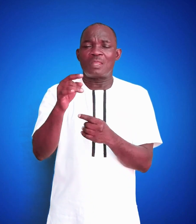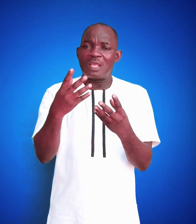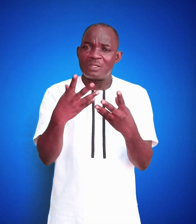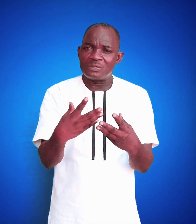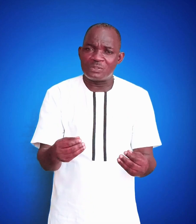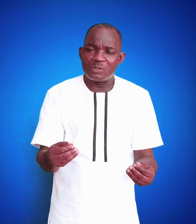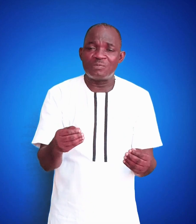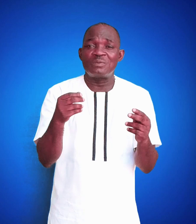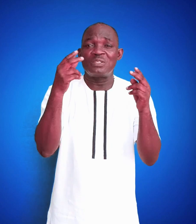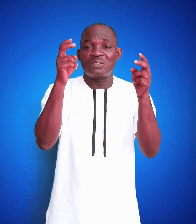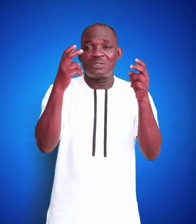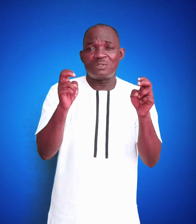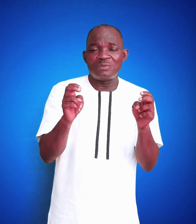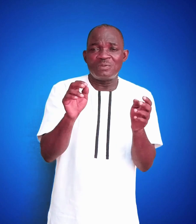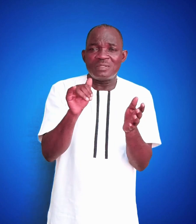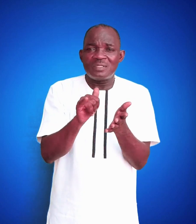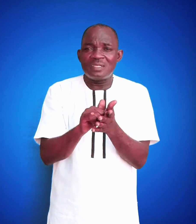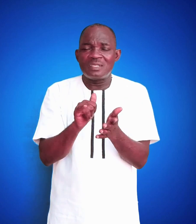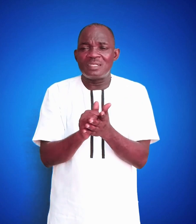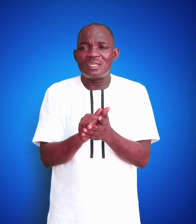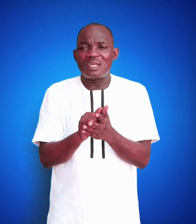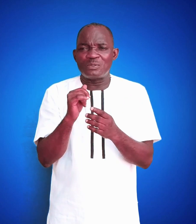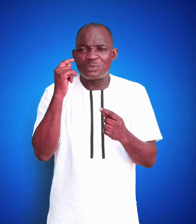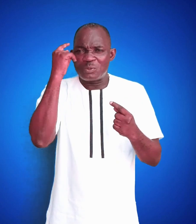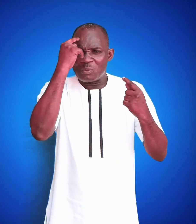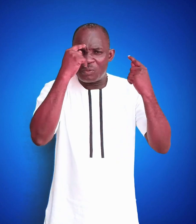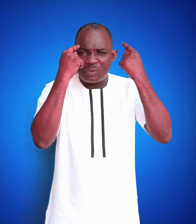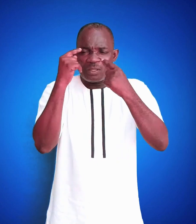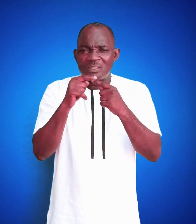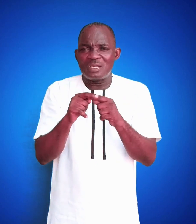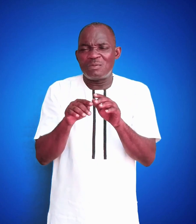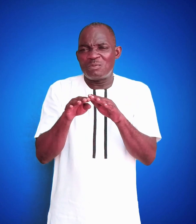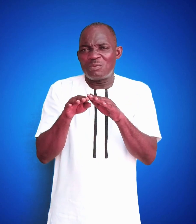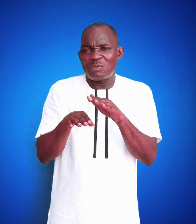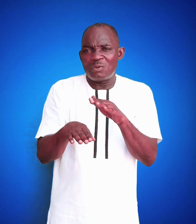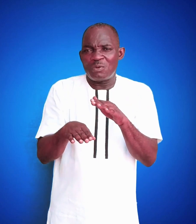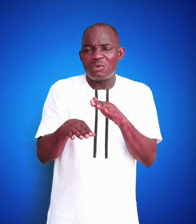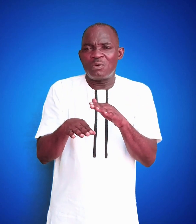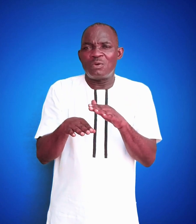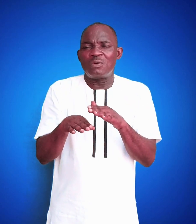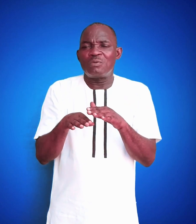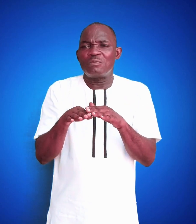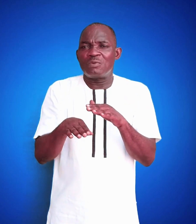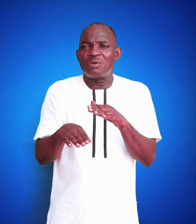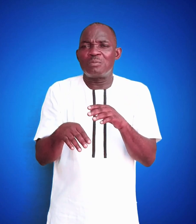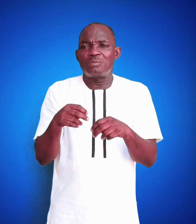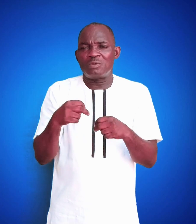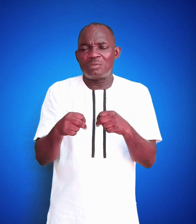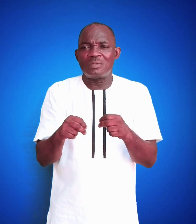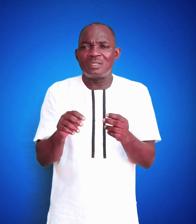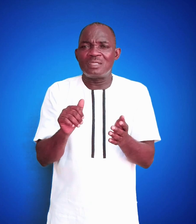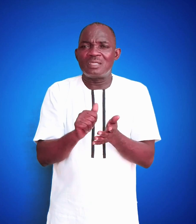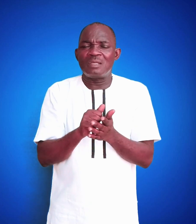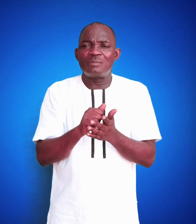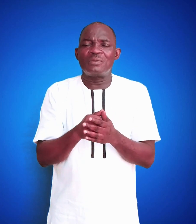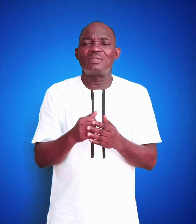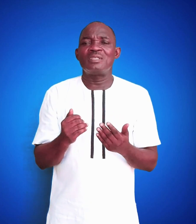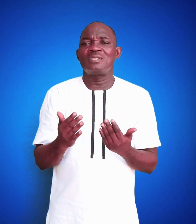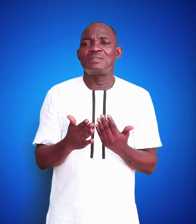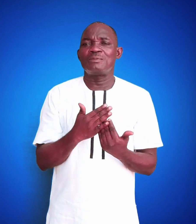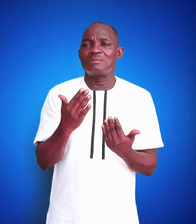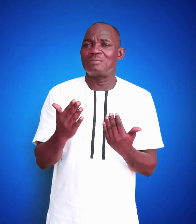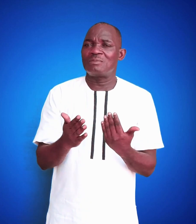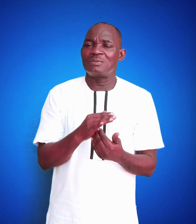Resolve cases that are considered low-lying fruits, that is,